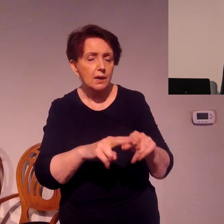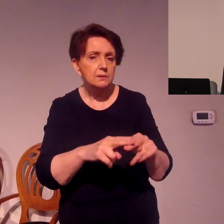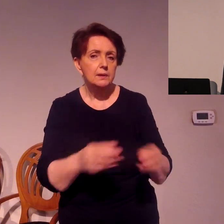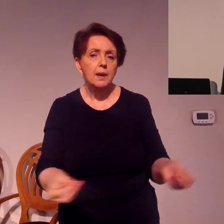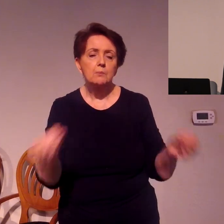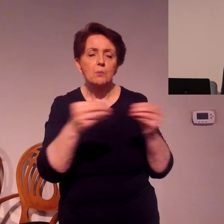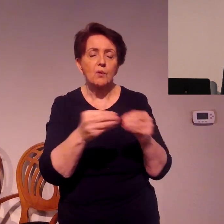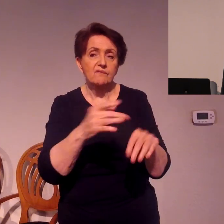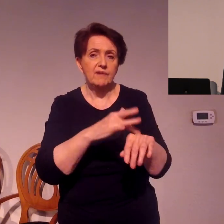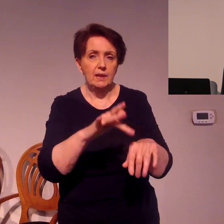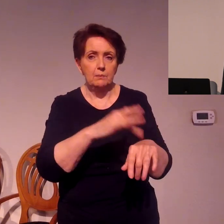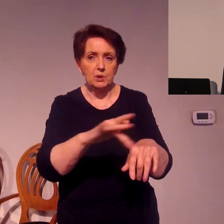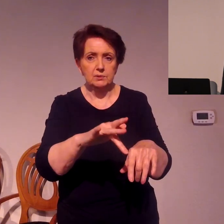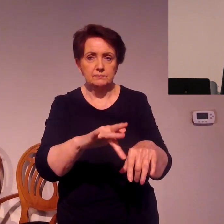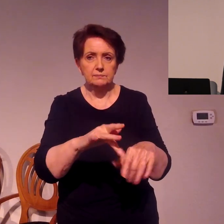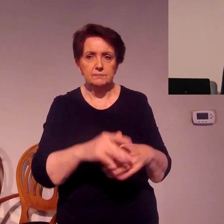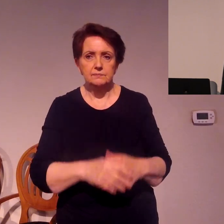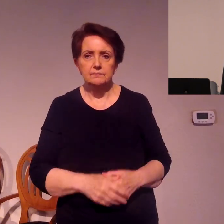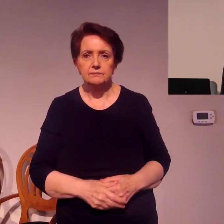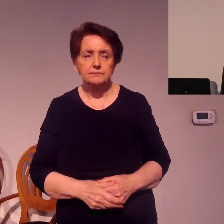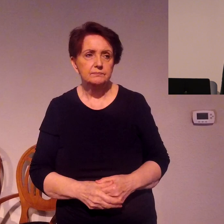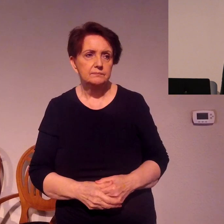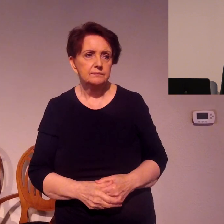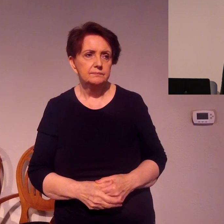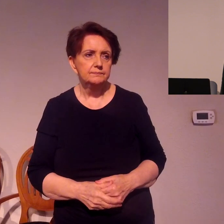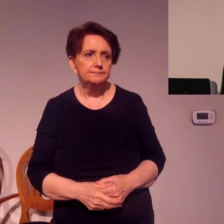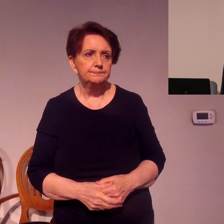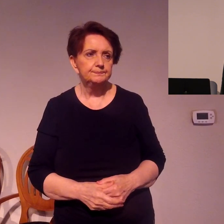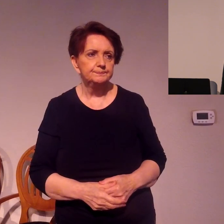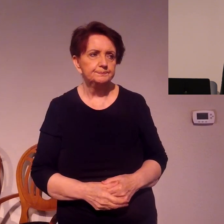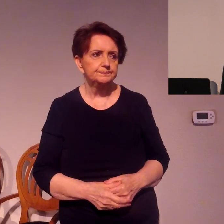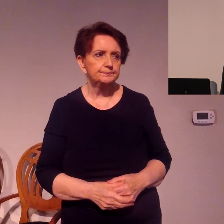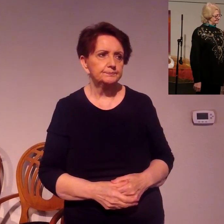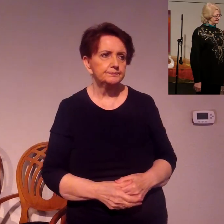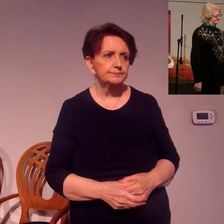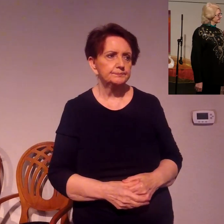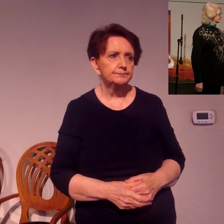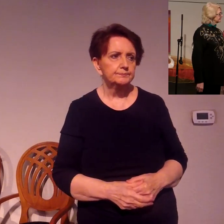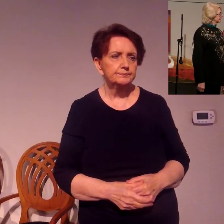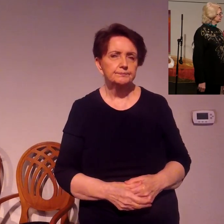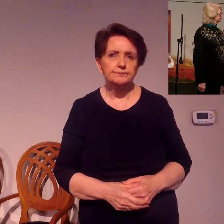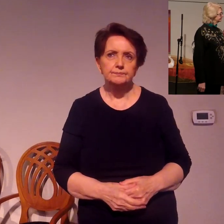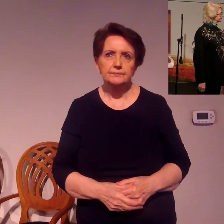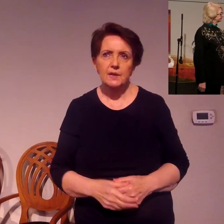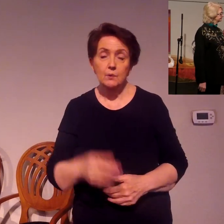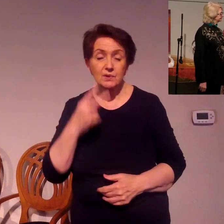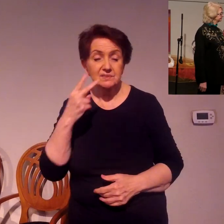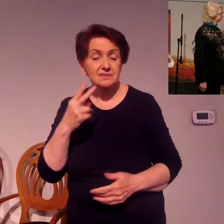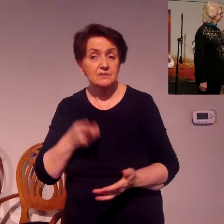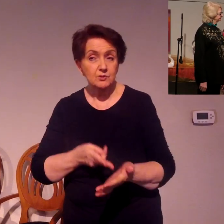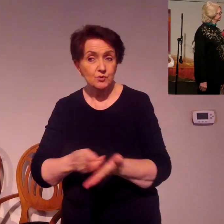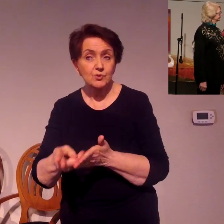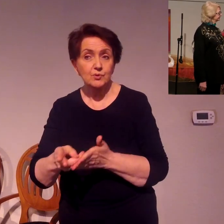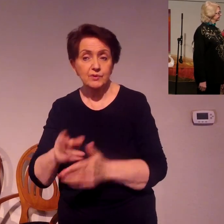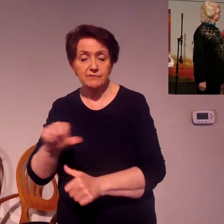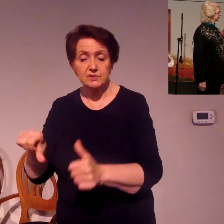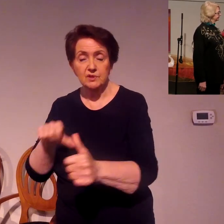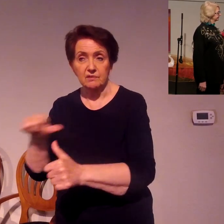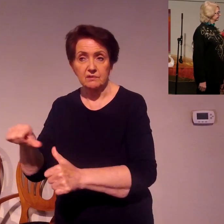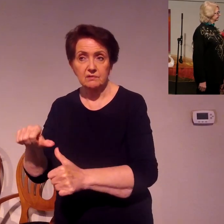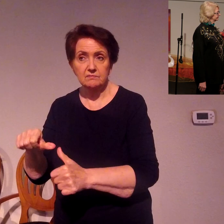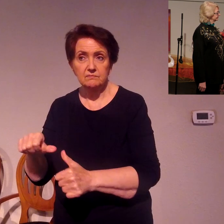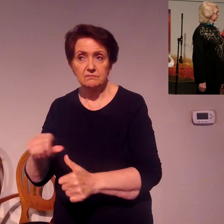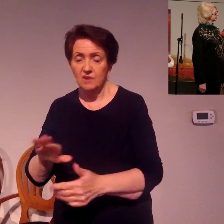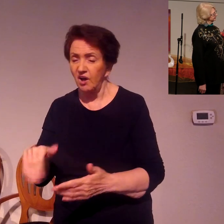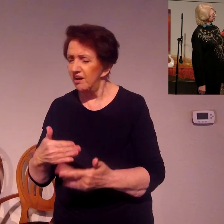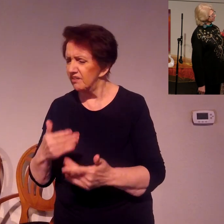So we want to do that. The other thing is that we see the truth of one another at all times.